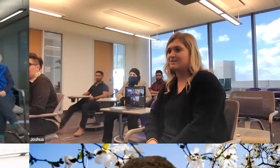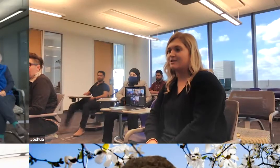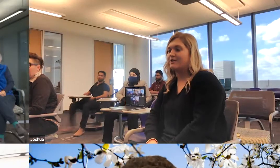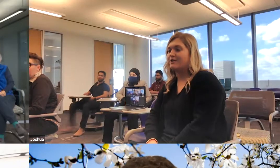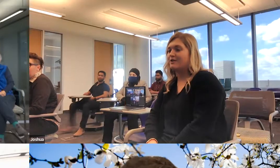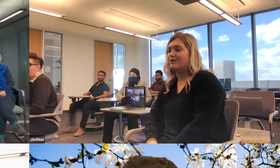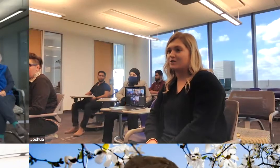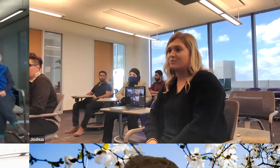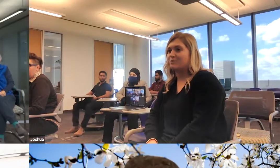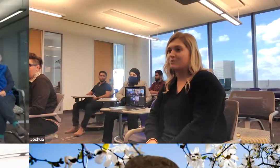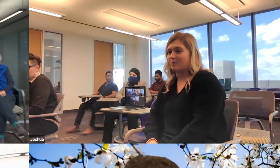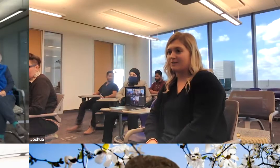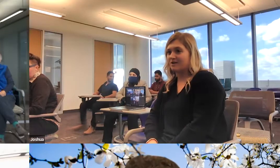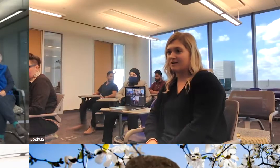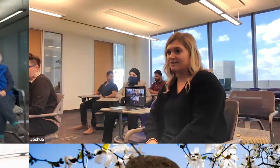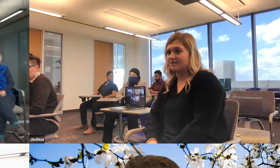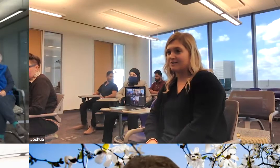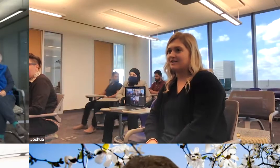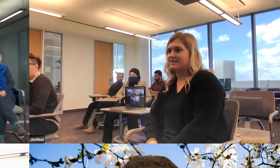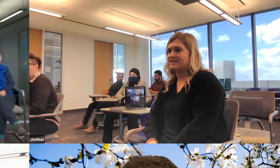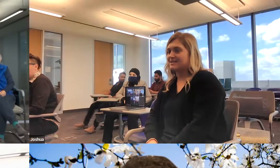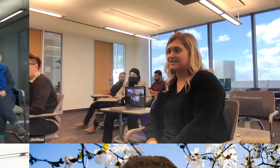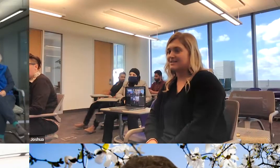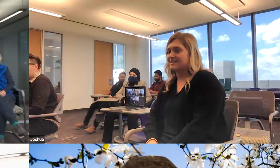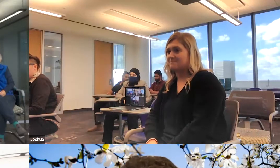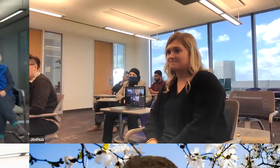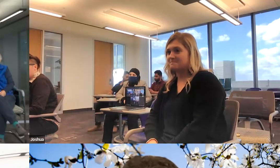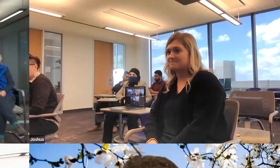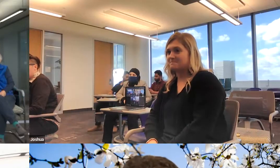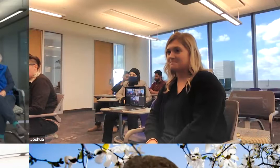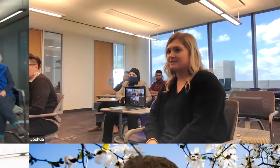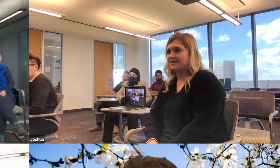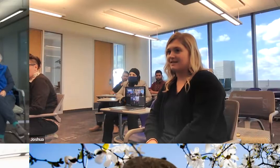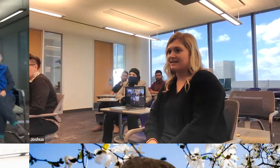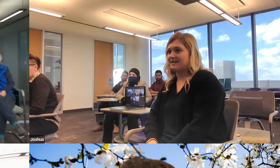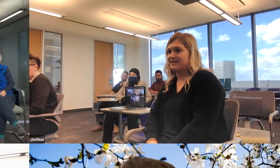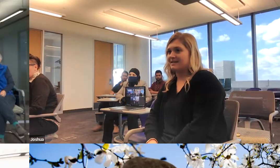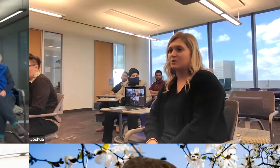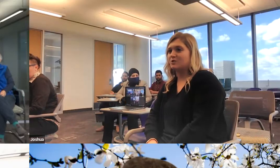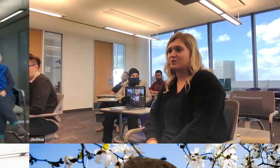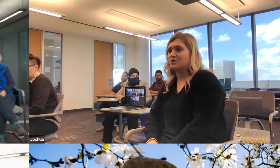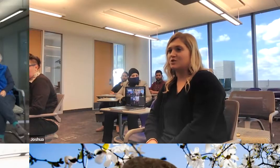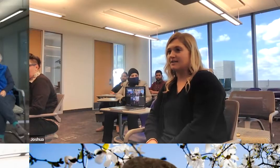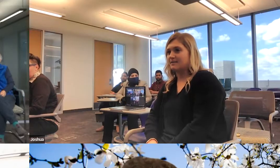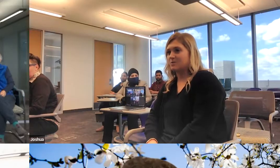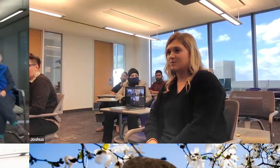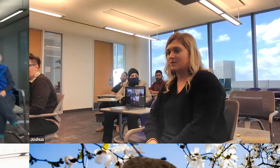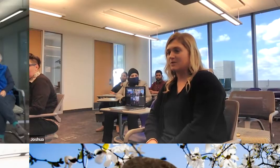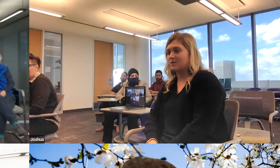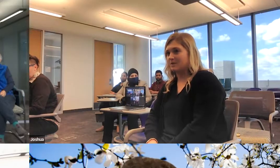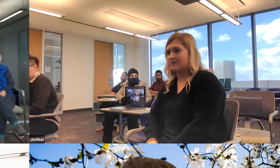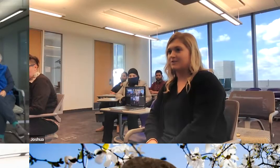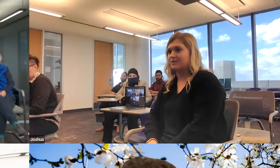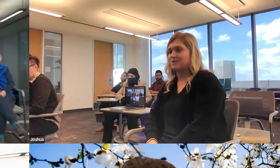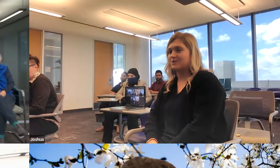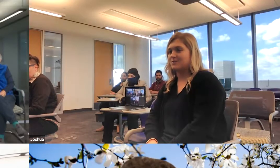name is Rachel Berman-Kobylarz. This is my sign name. In deaf culture, we usually have sign names to